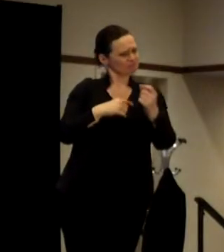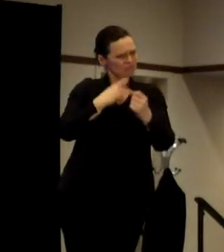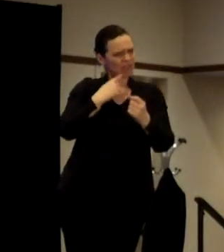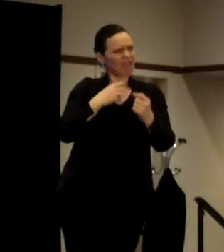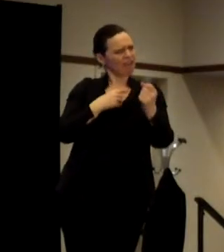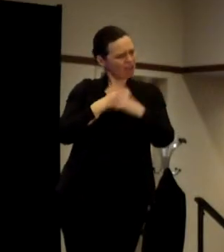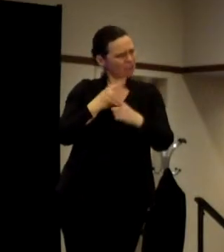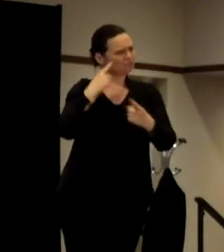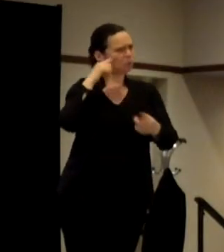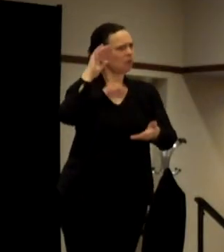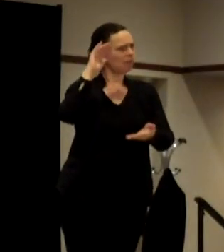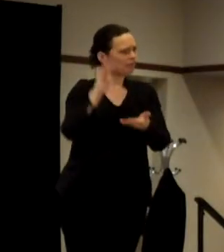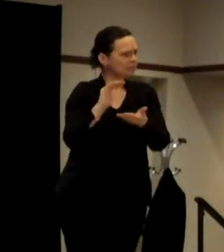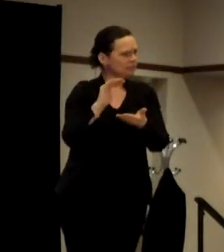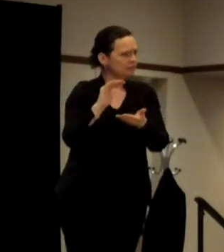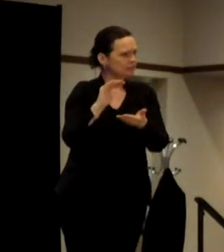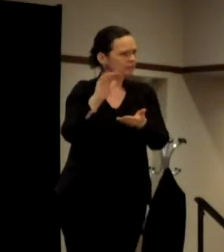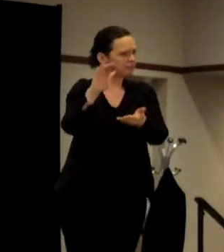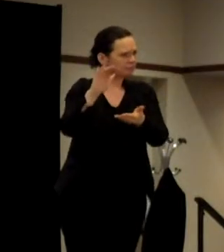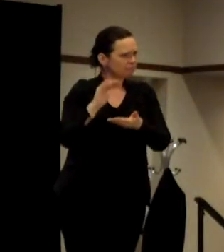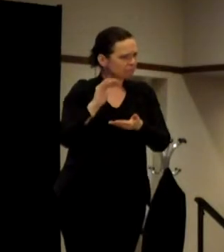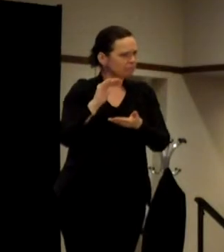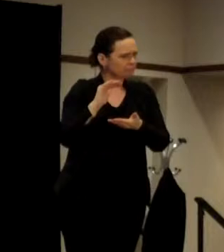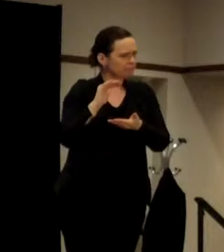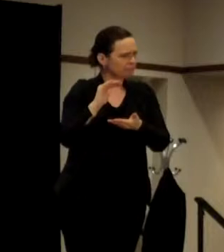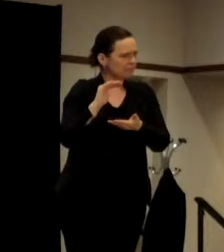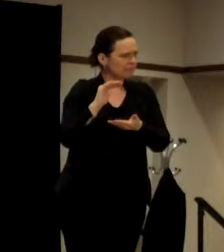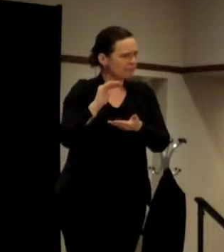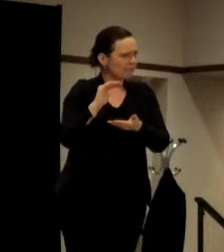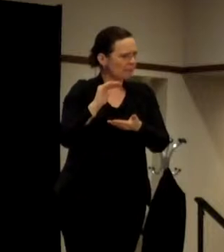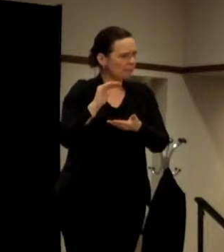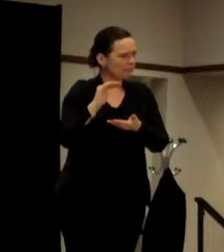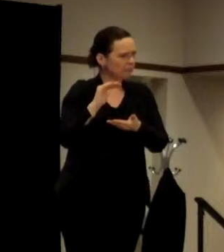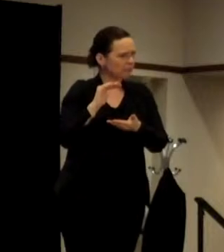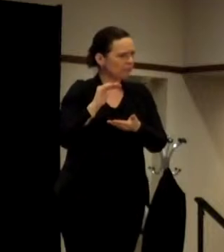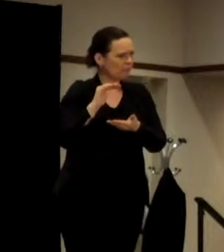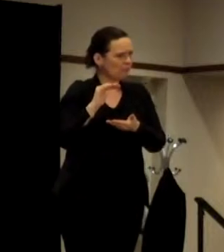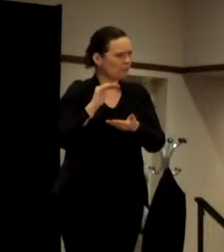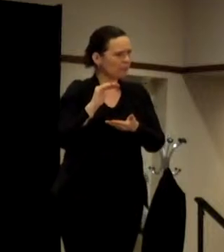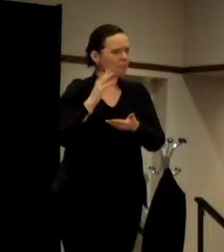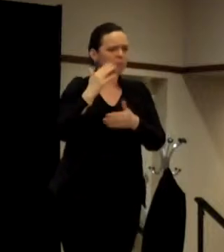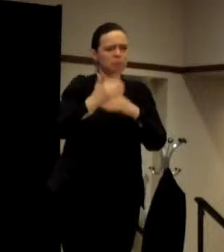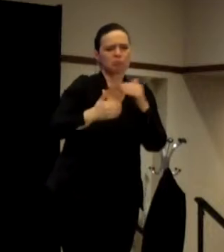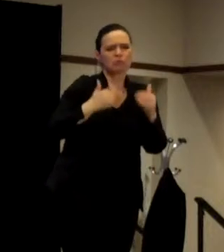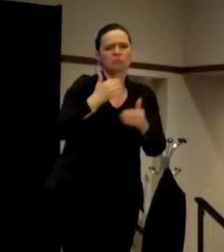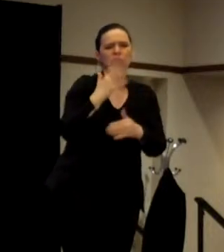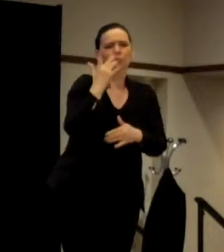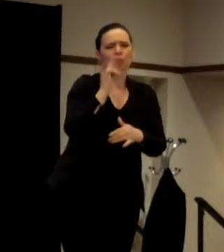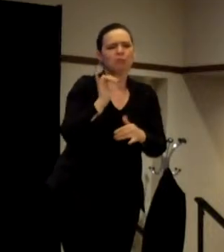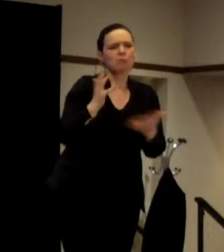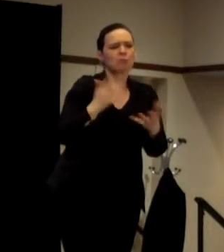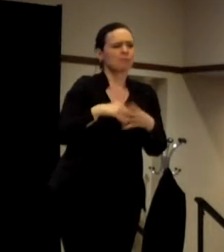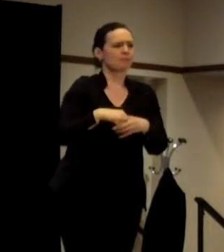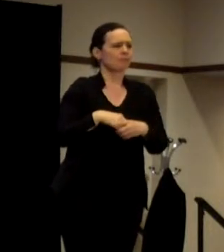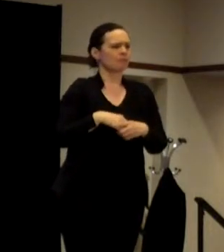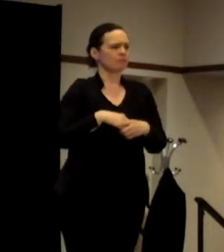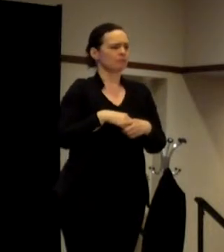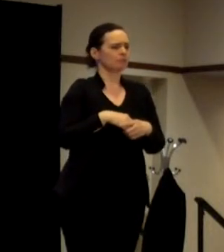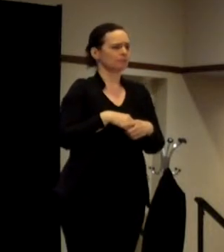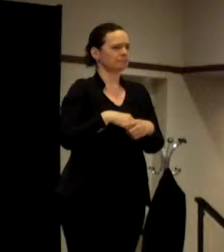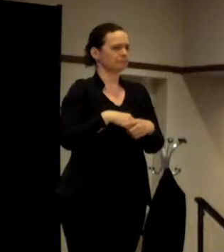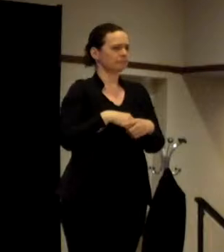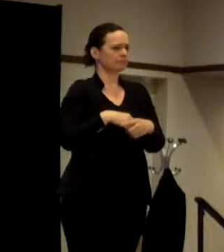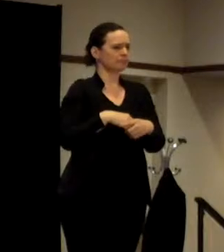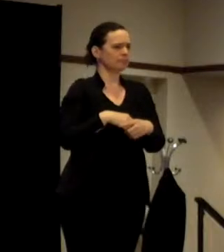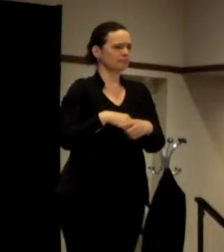asking for a number of vaccinations. Can you take us through what that process is like and why specifically you asked for less this time than last time? Well, I didn't ask